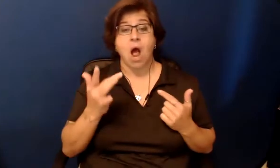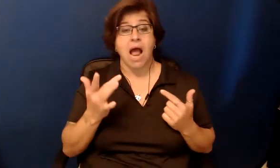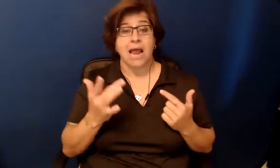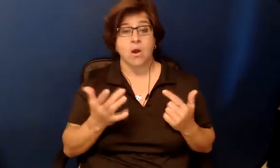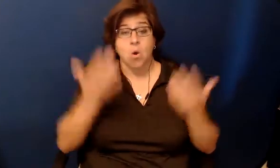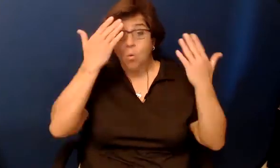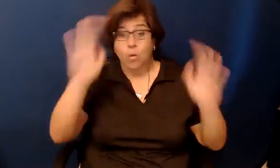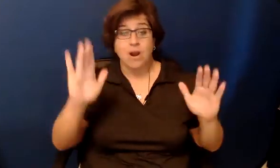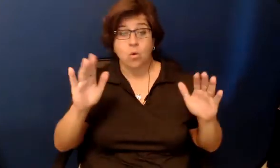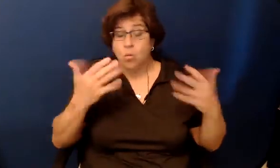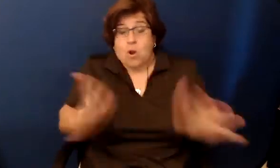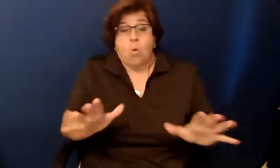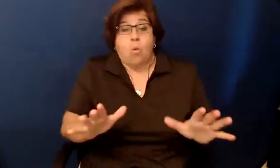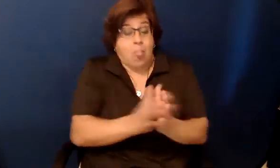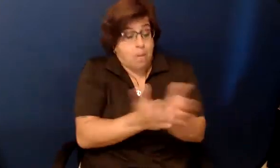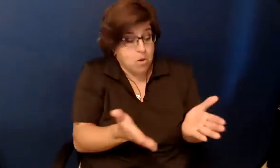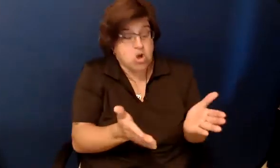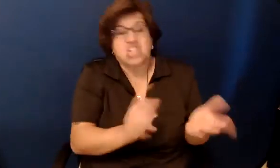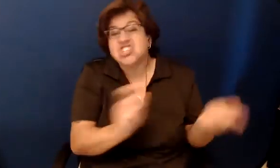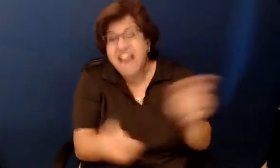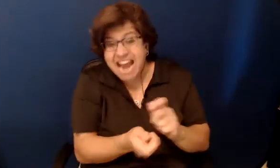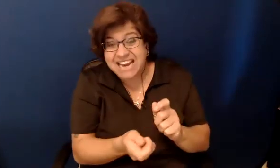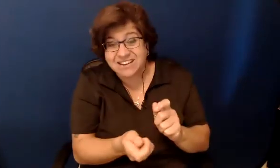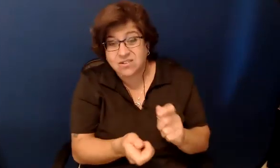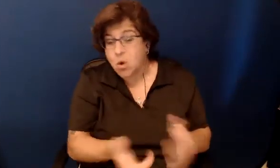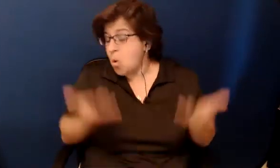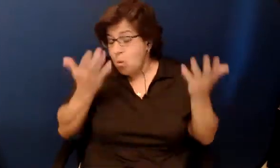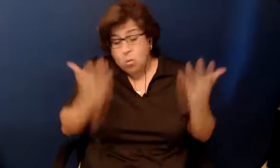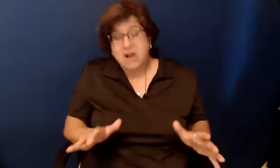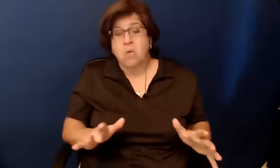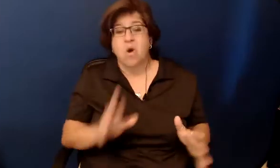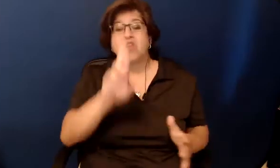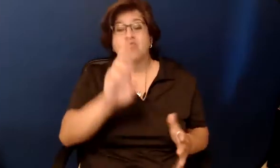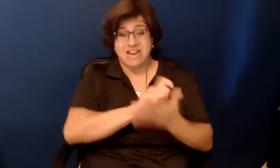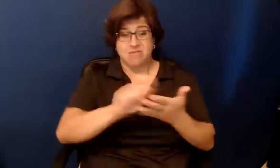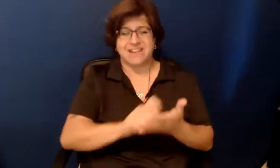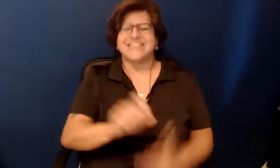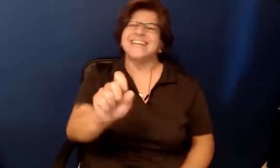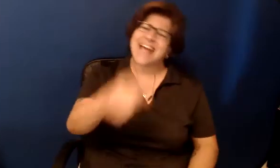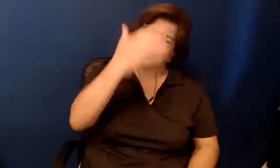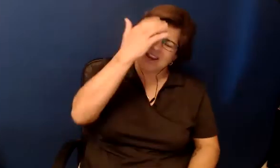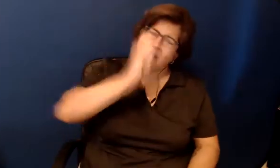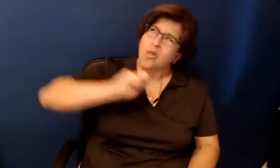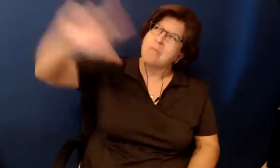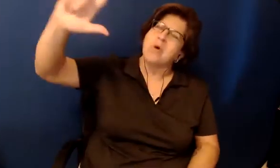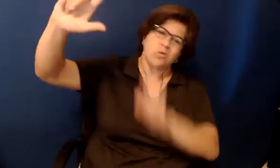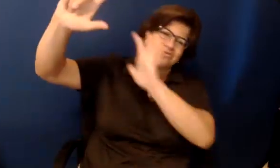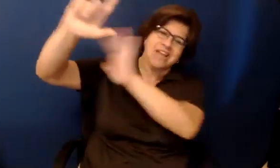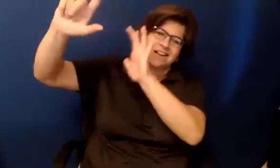today, and that's why we don't want this book changed. We don't want it rewritten. Yes, we've been to the moon. Who cares? It